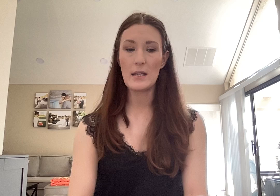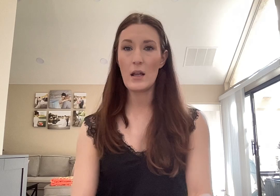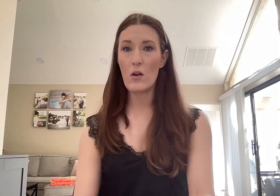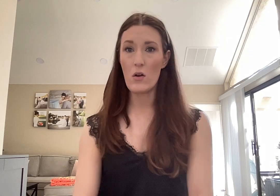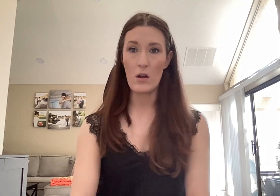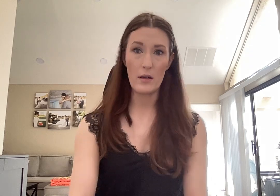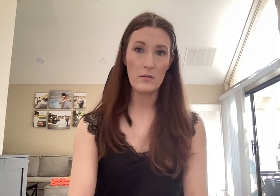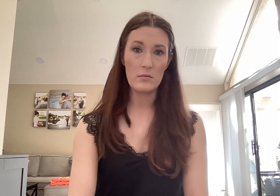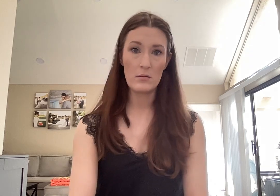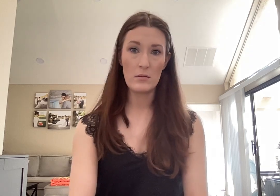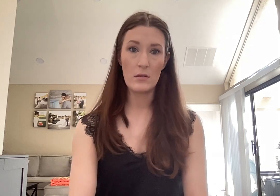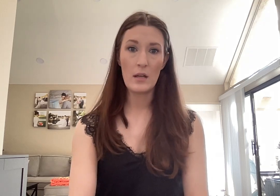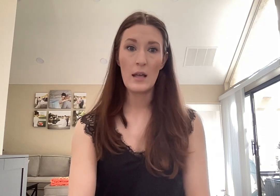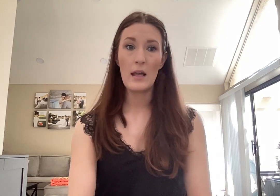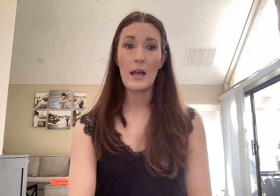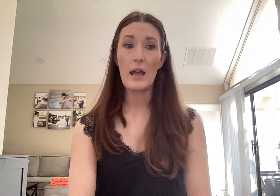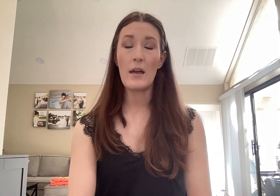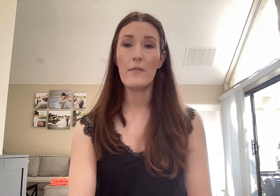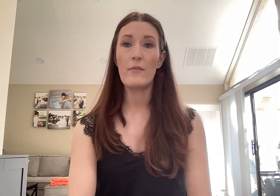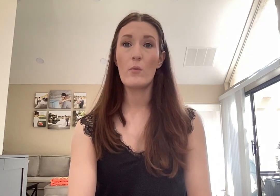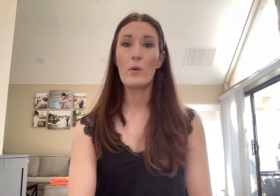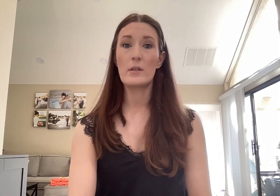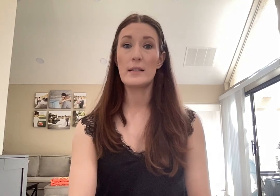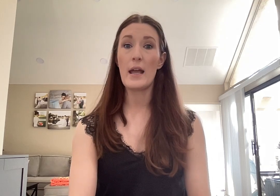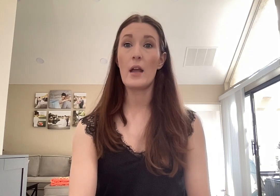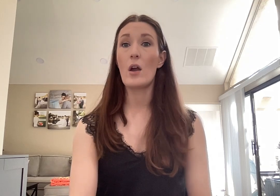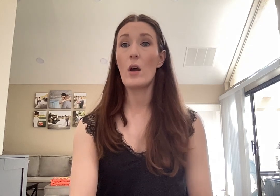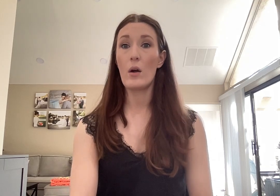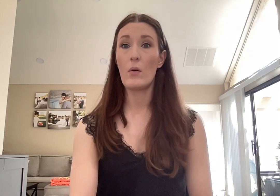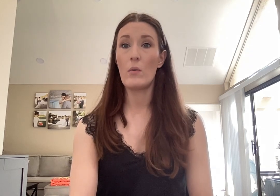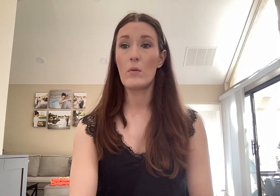depending on if we're saying, oh,